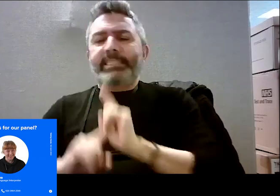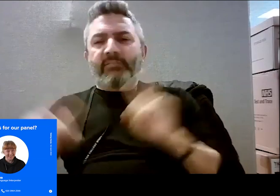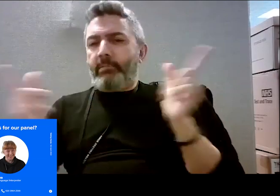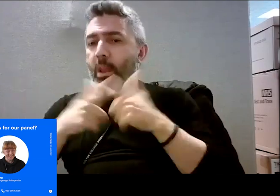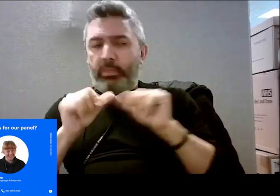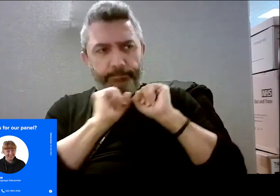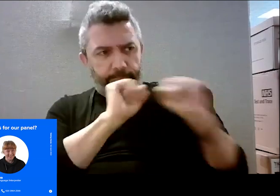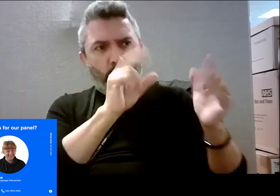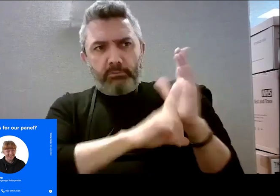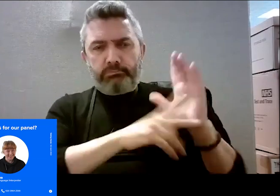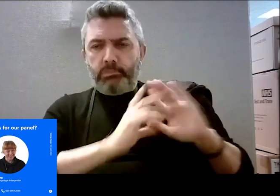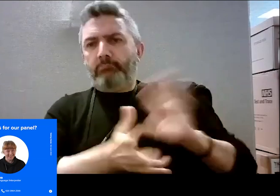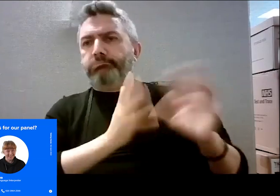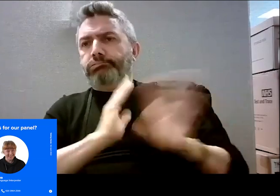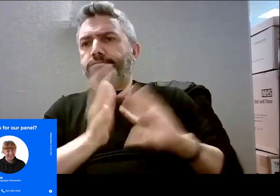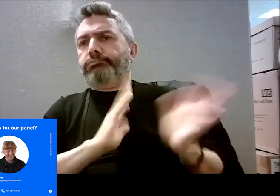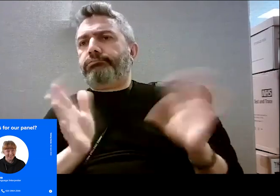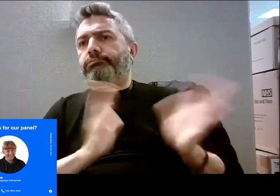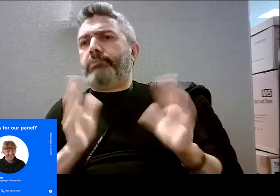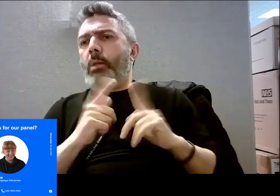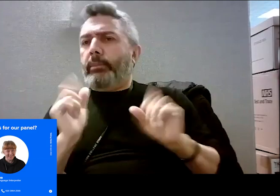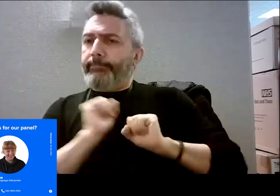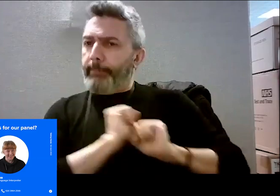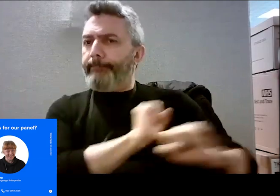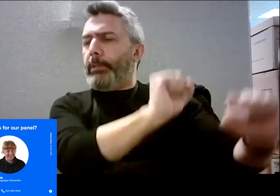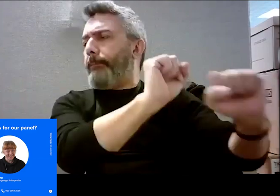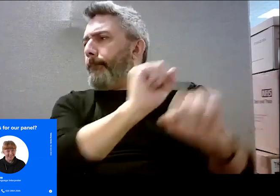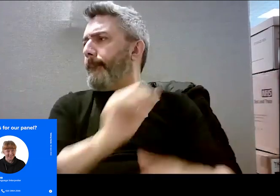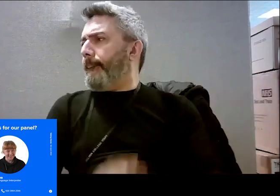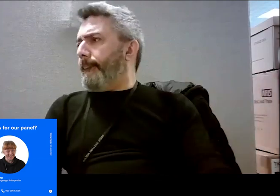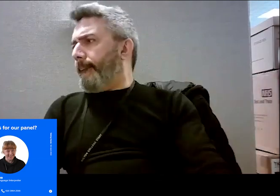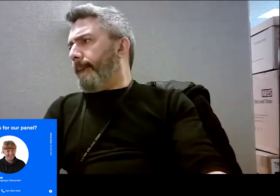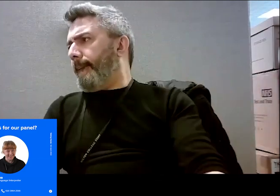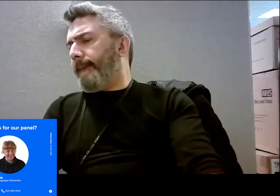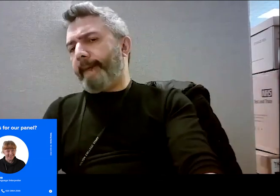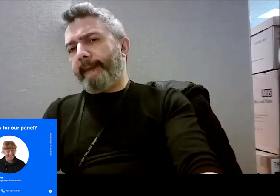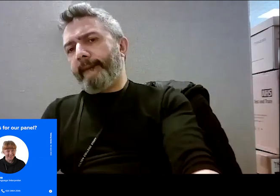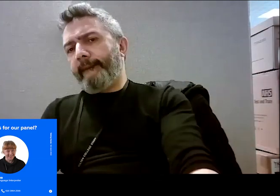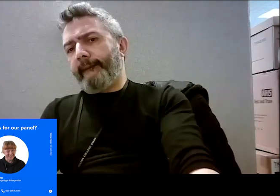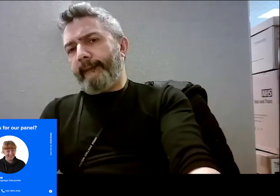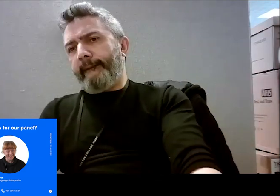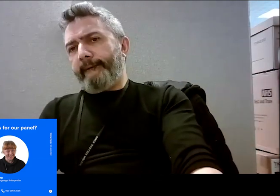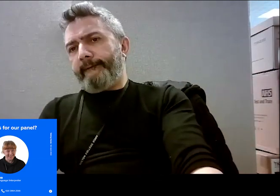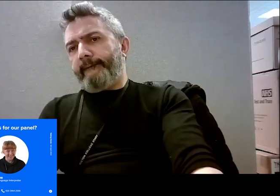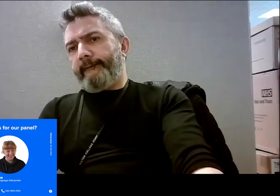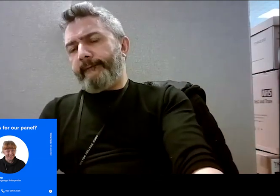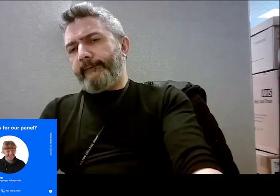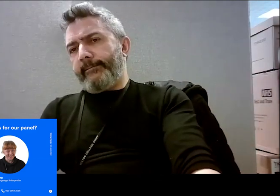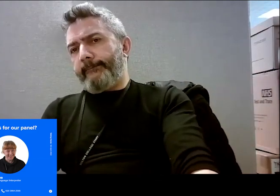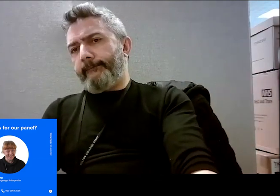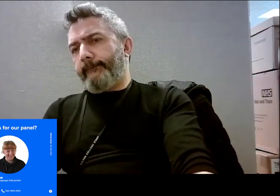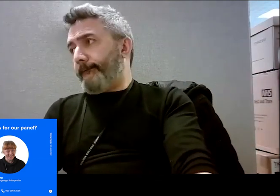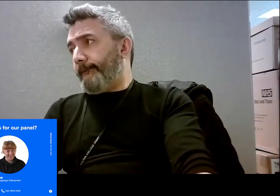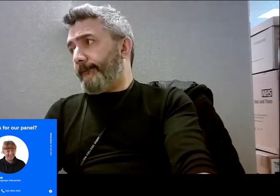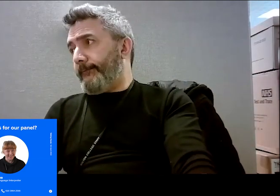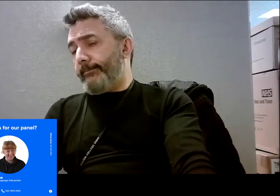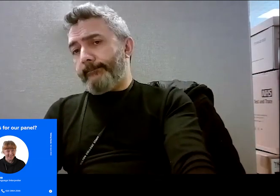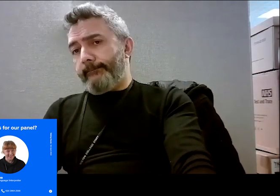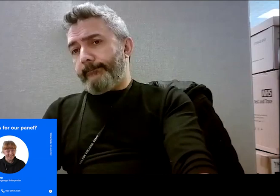from British Sign Language. British Sign Language has got its own grammar. It follows its own rules, the same as English follows its own